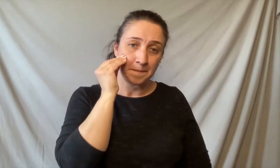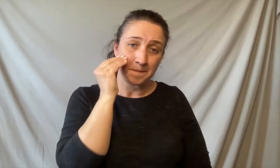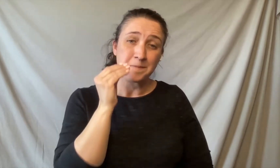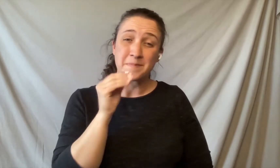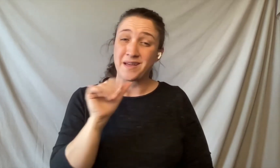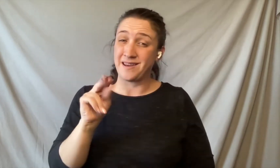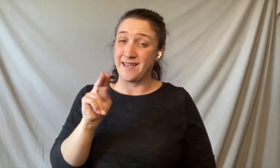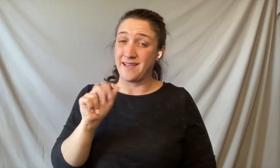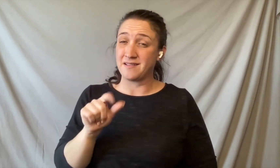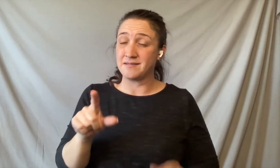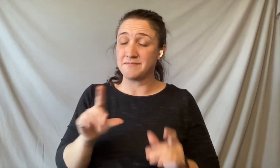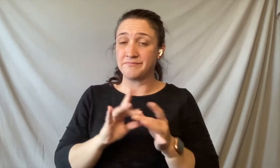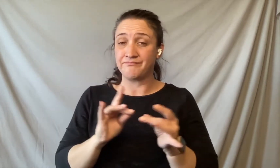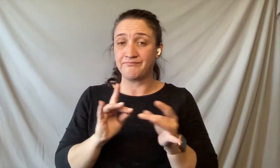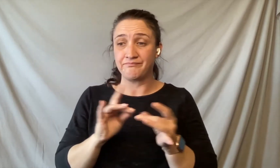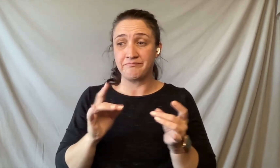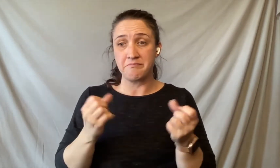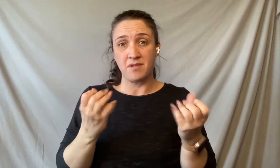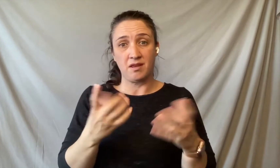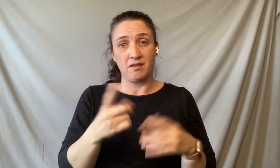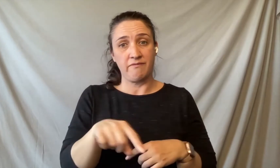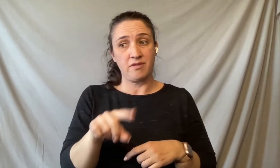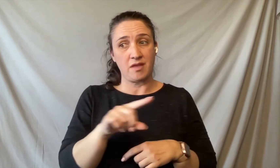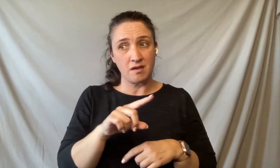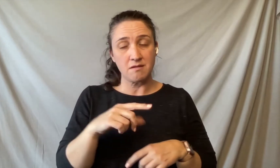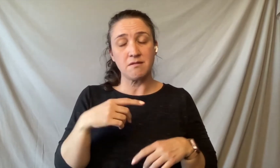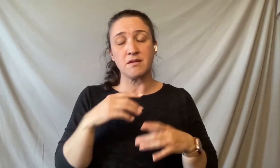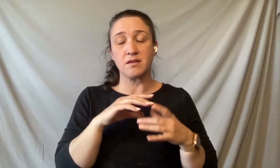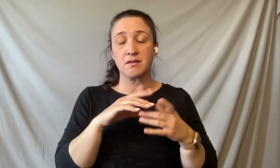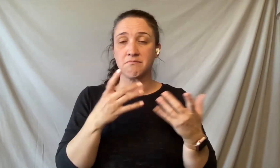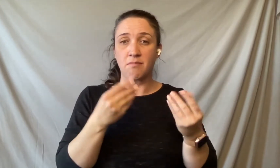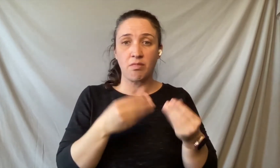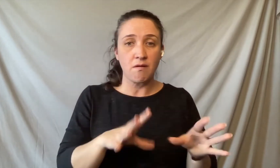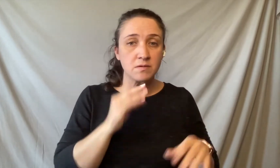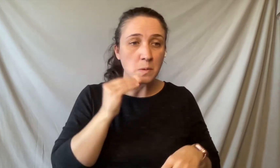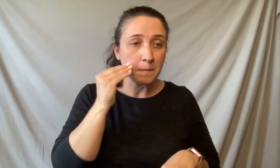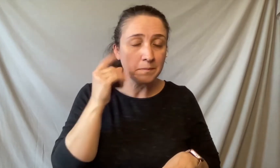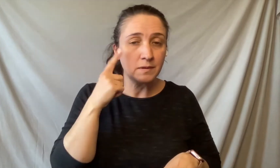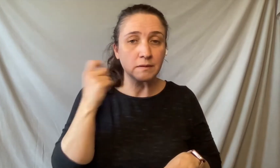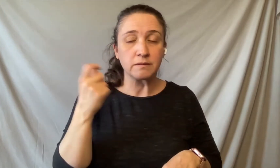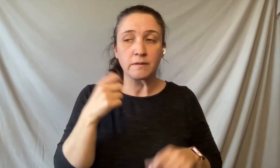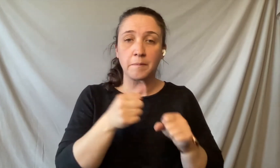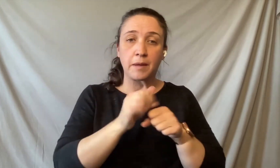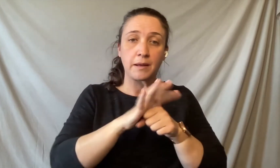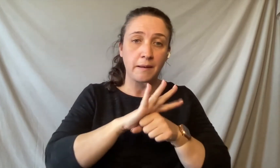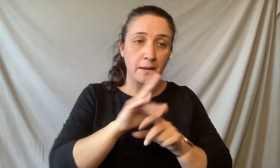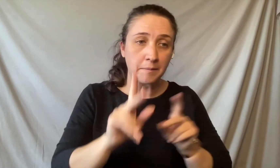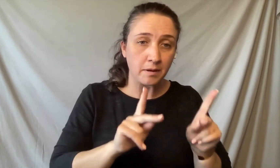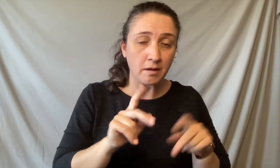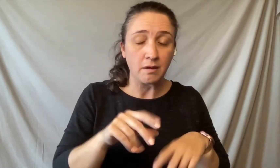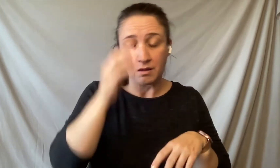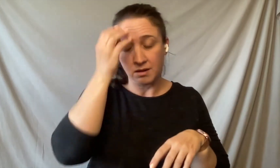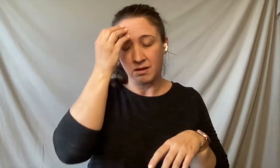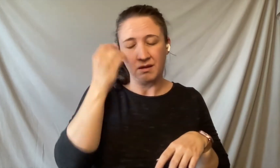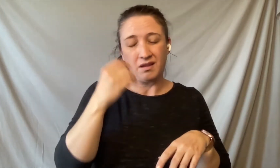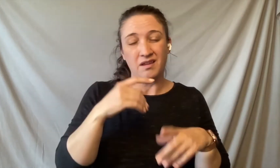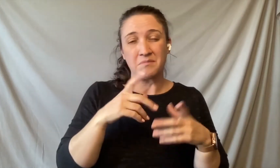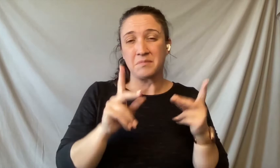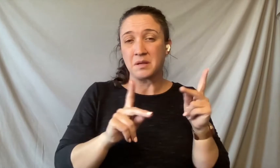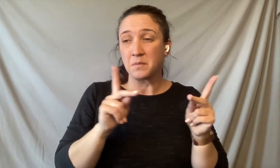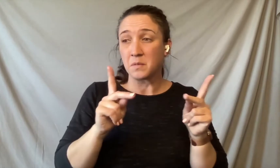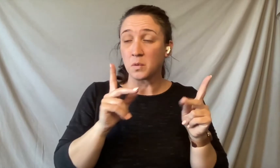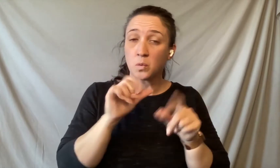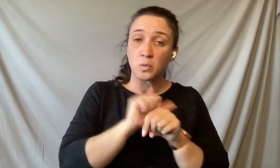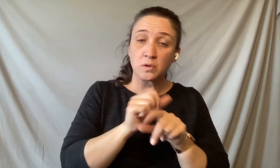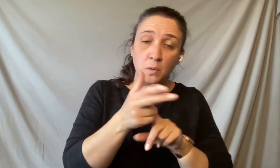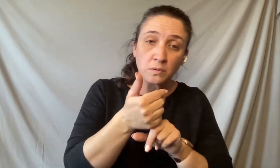stated, work pandemic related, frontline workers who might have lost their jobs in the hospitality industry or whatever